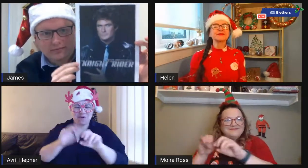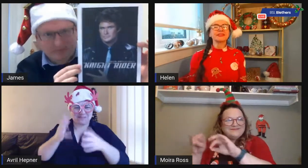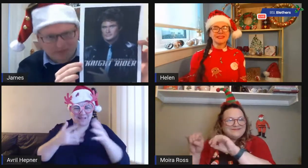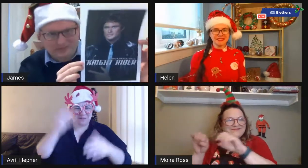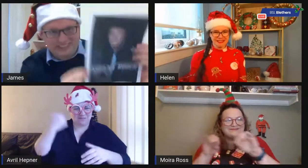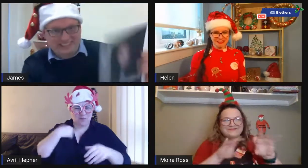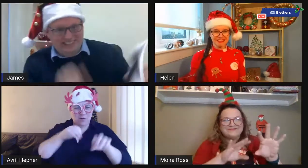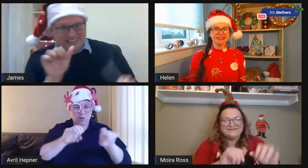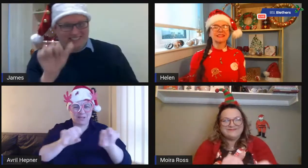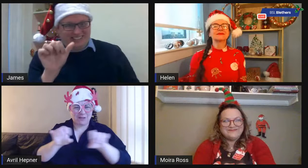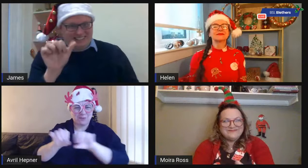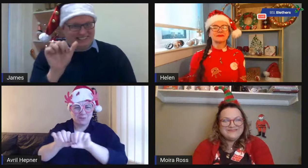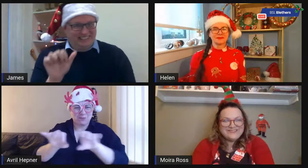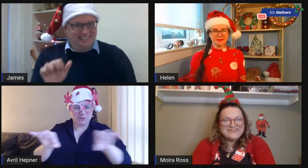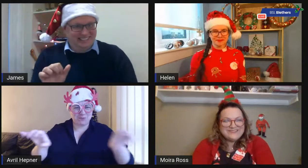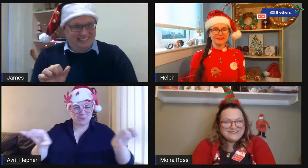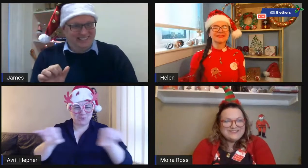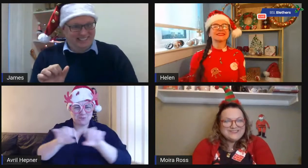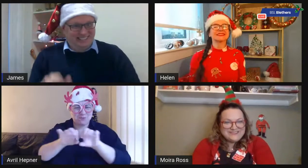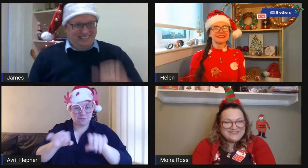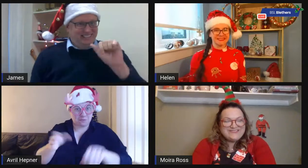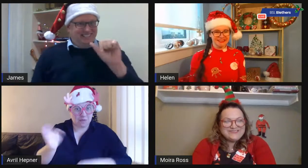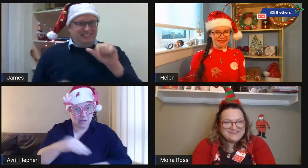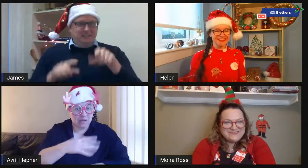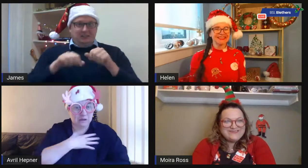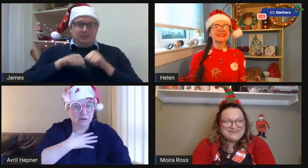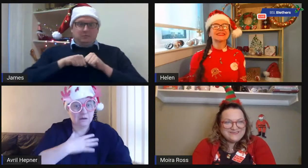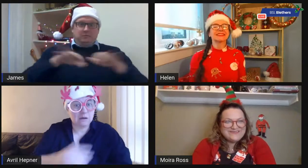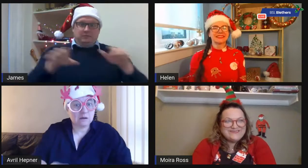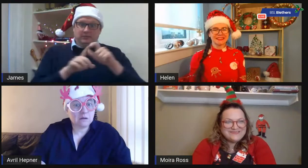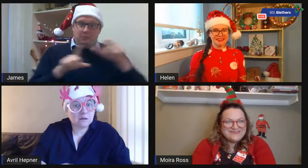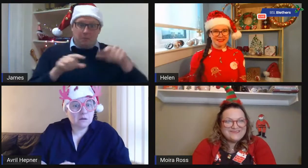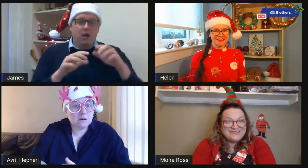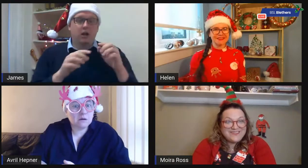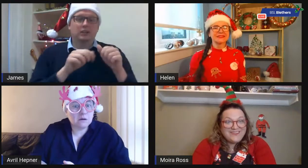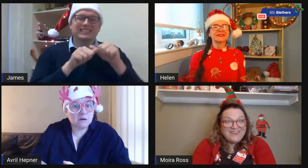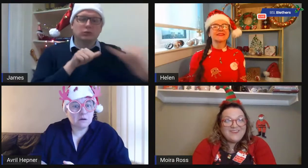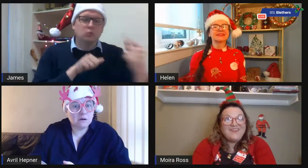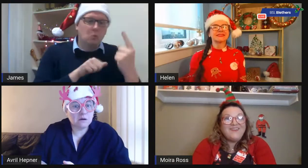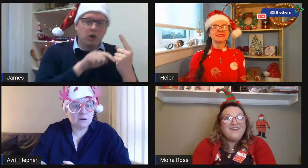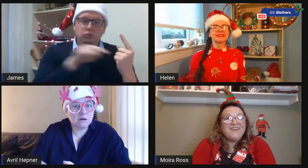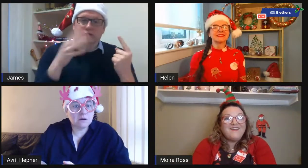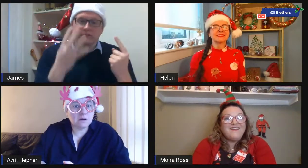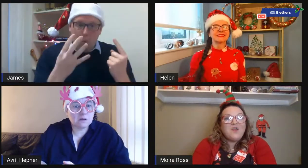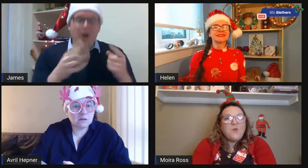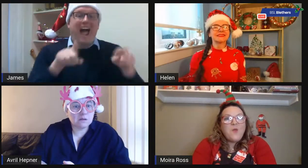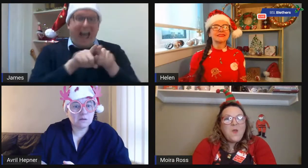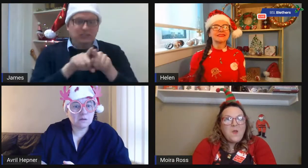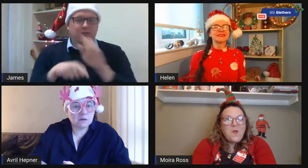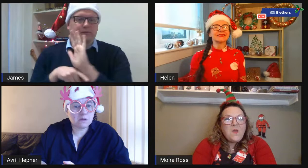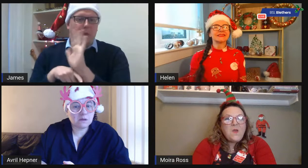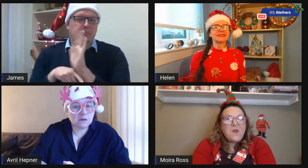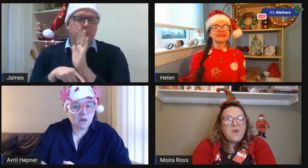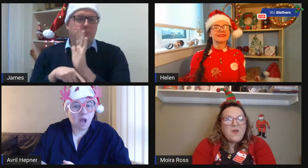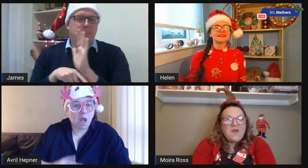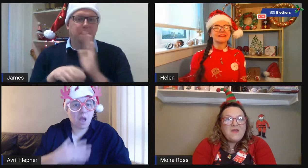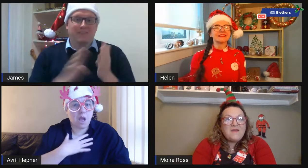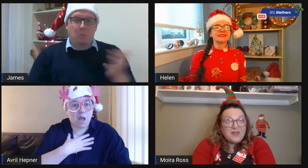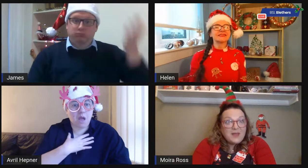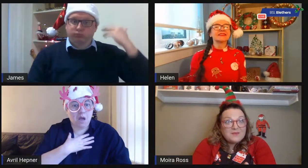Oh yes, with the flashing car, Kit the car. Yes, That's it, yes, that's yes. it, that's the very one. Well, series 1 to